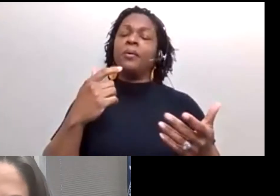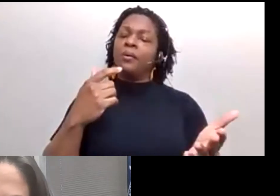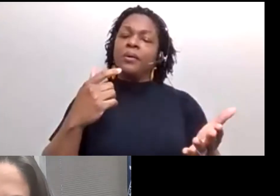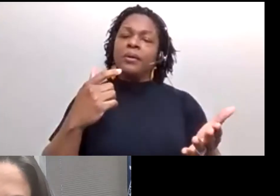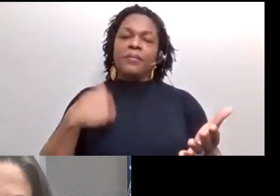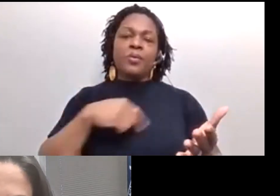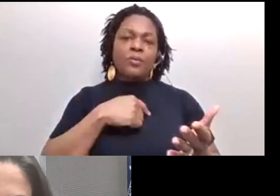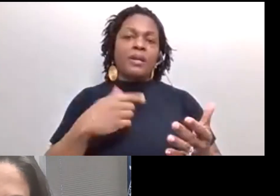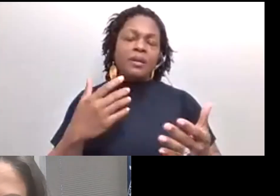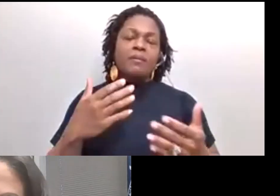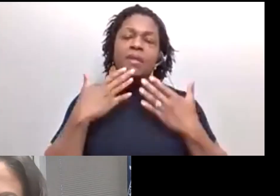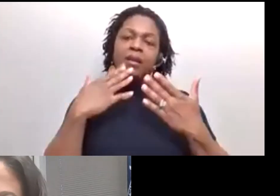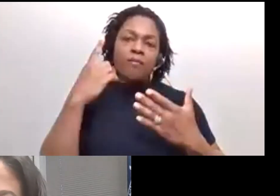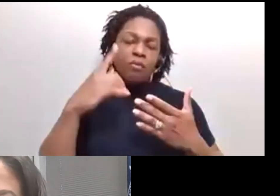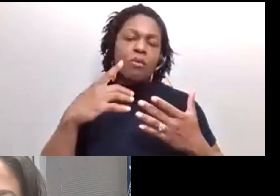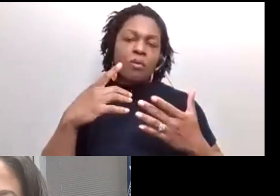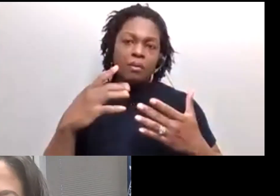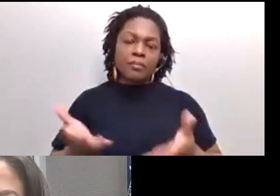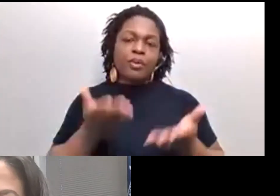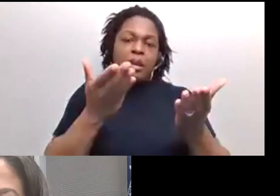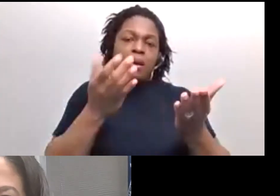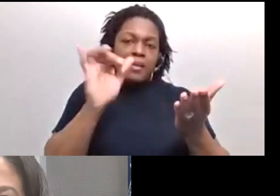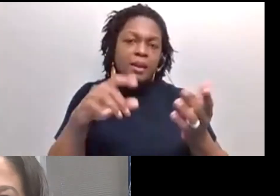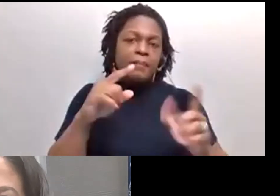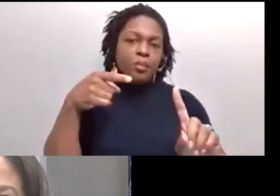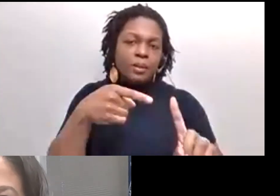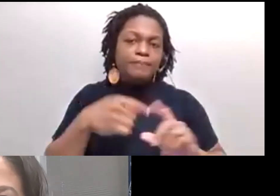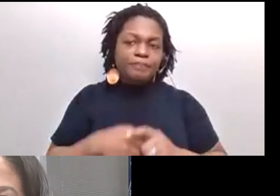that point. And, you know, I think too,